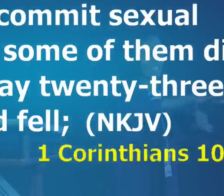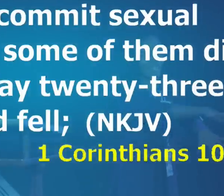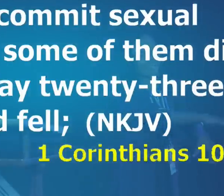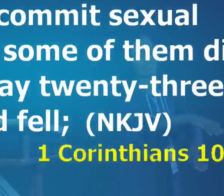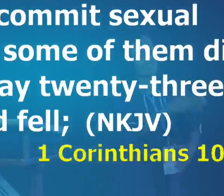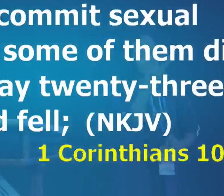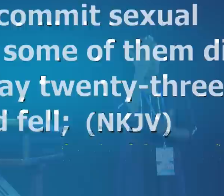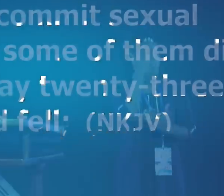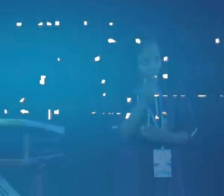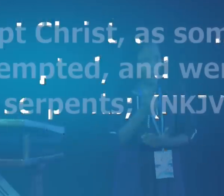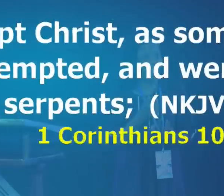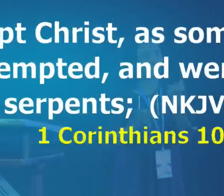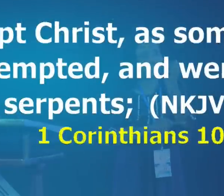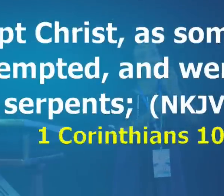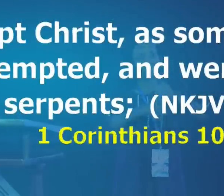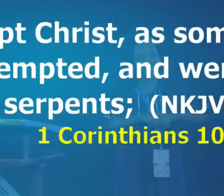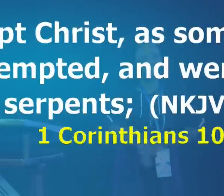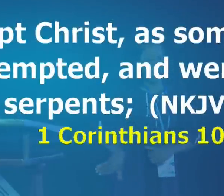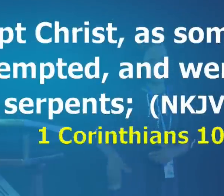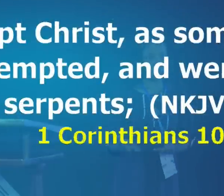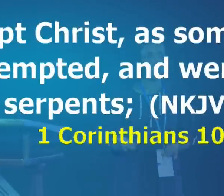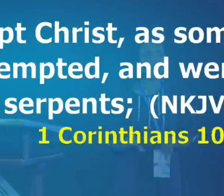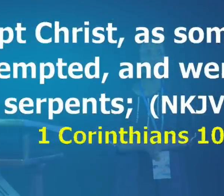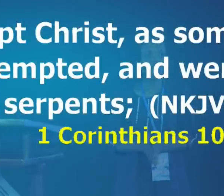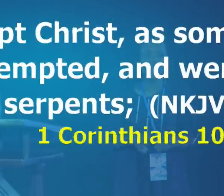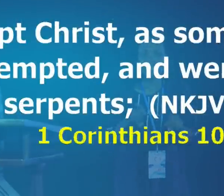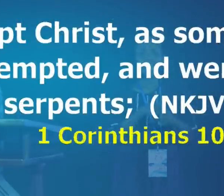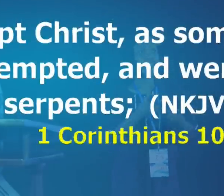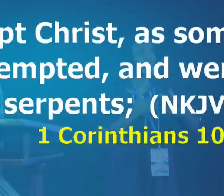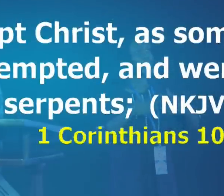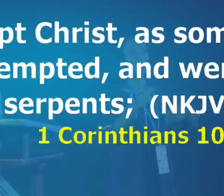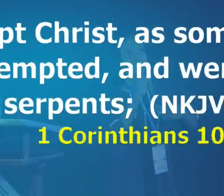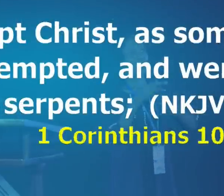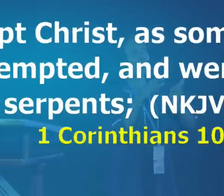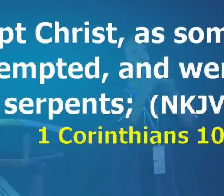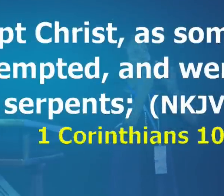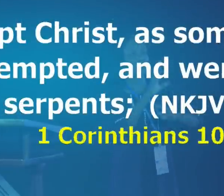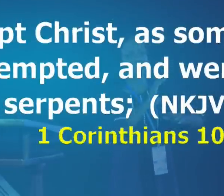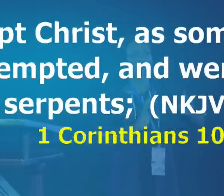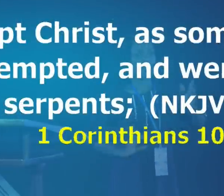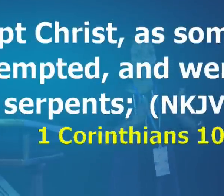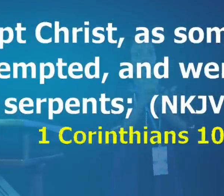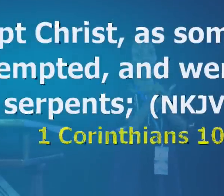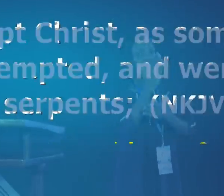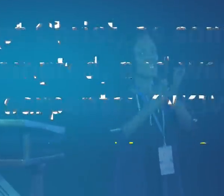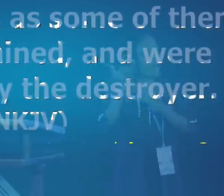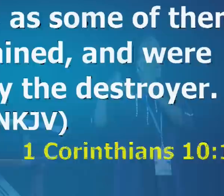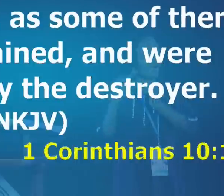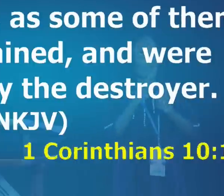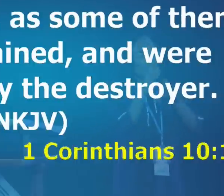No, let us tempt Christ, as some of them also tempted and were destroyed by serpents.